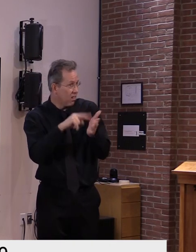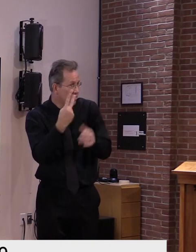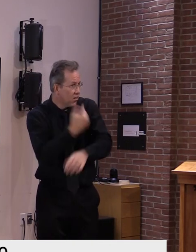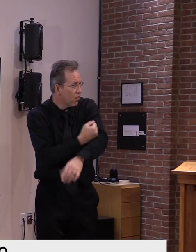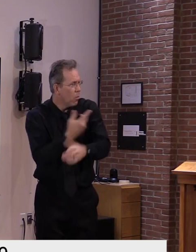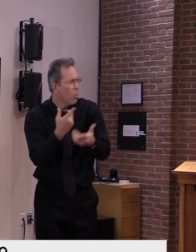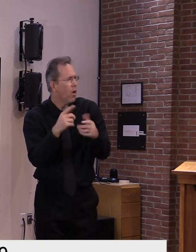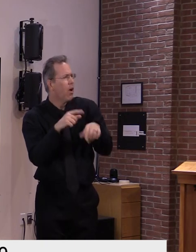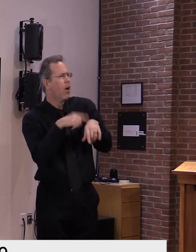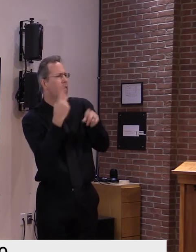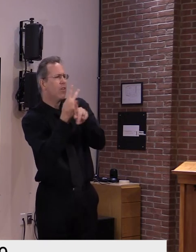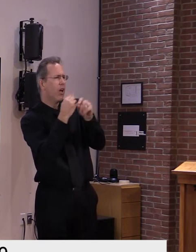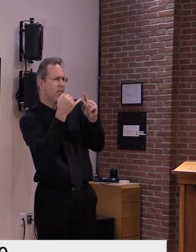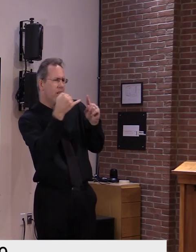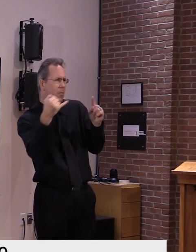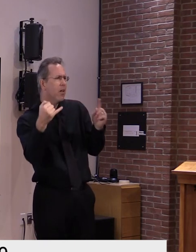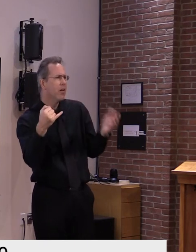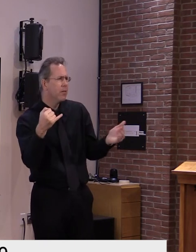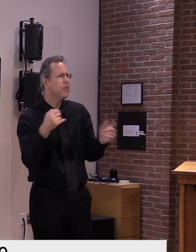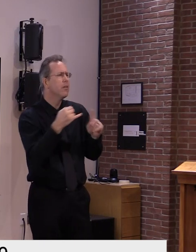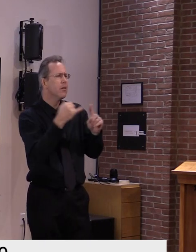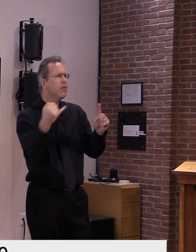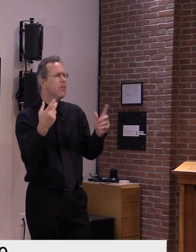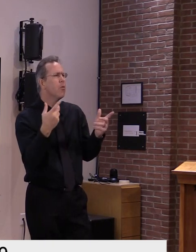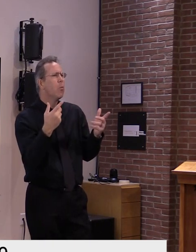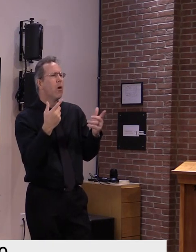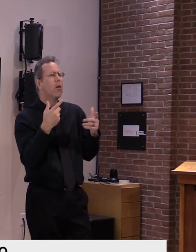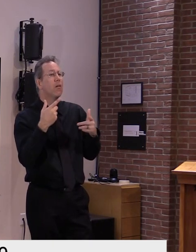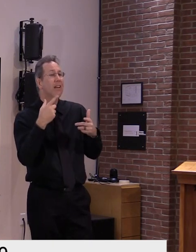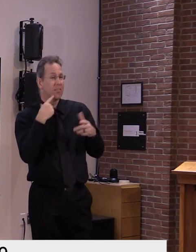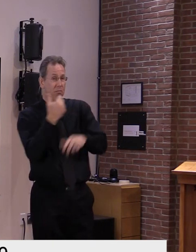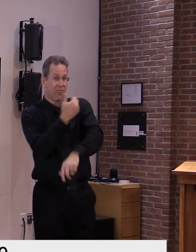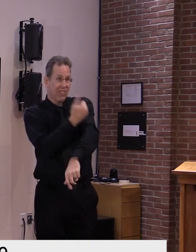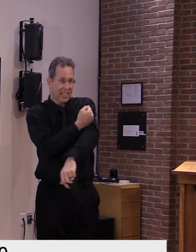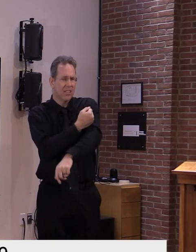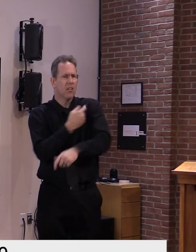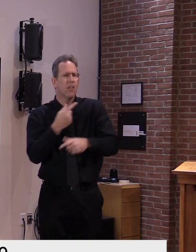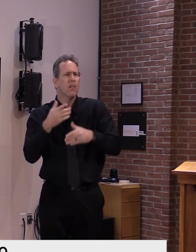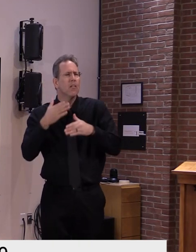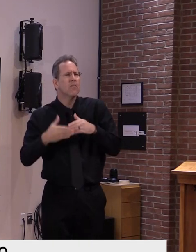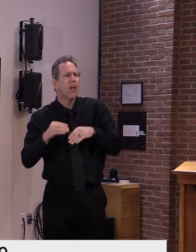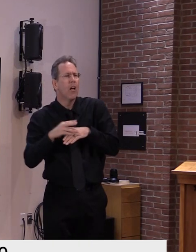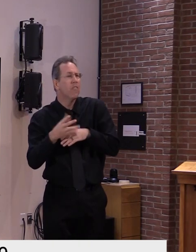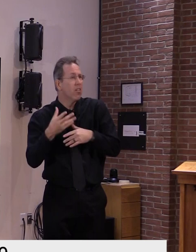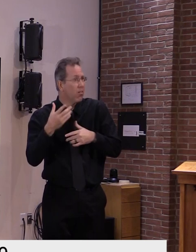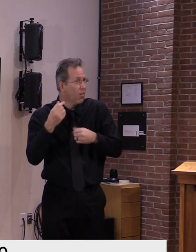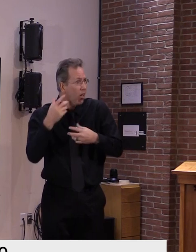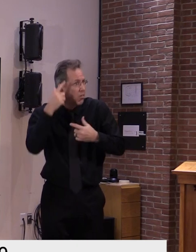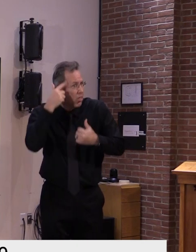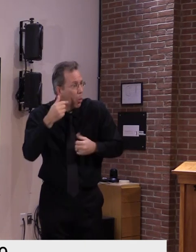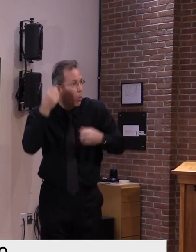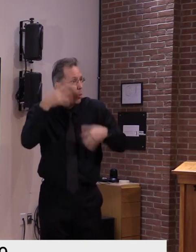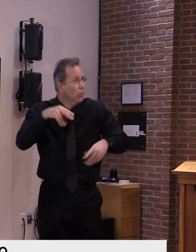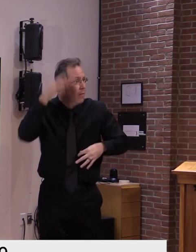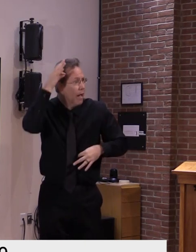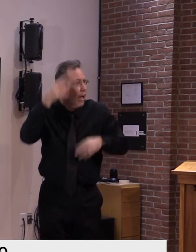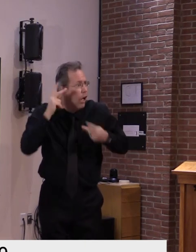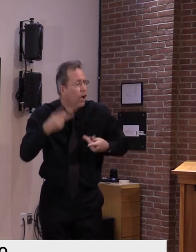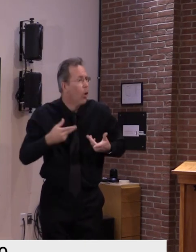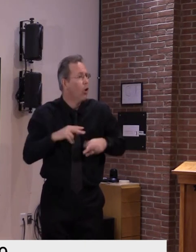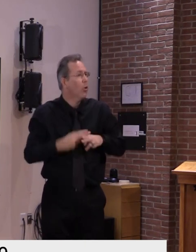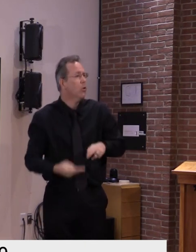be displaying side effects of that, and what that might look like, especially if the healthcare workers are some of the first people getting